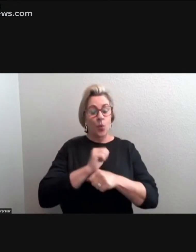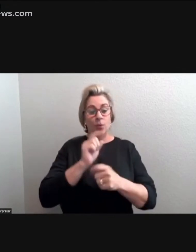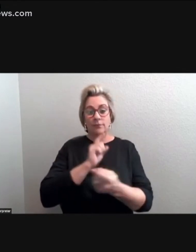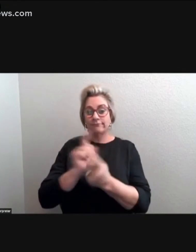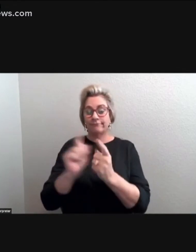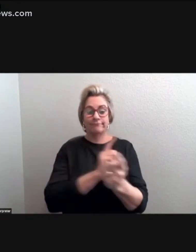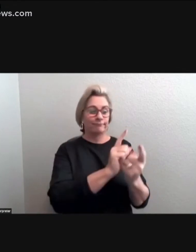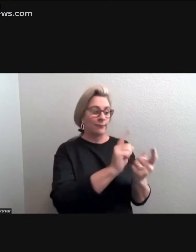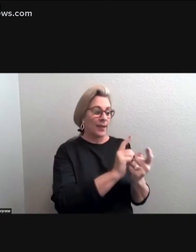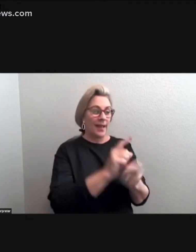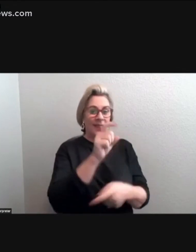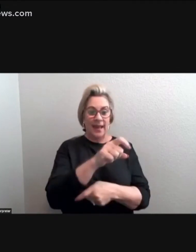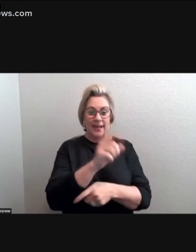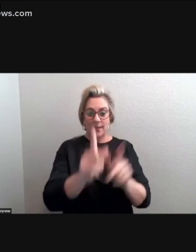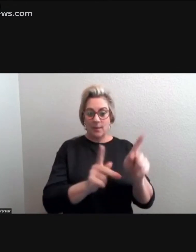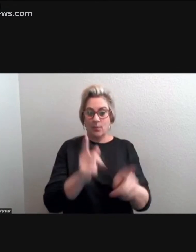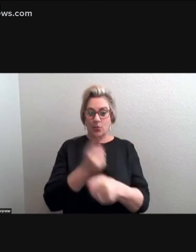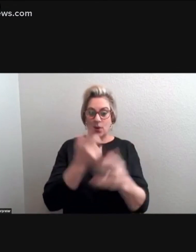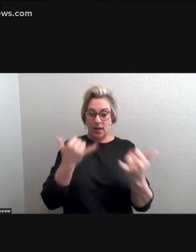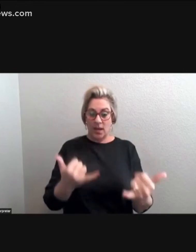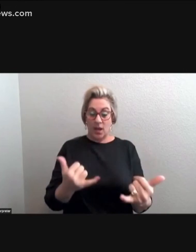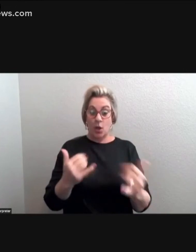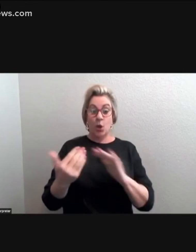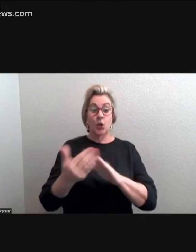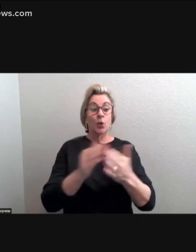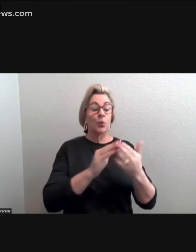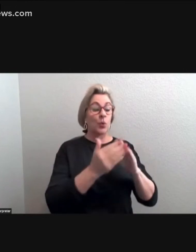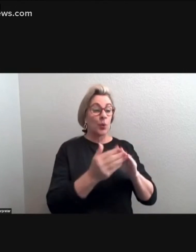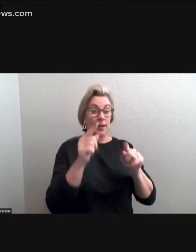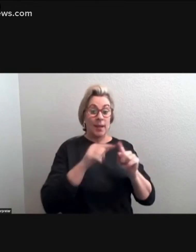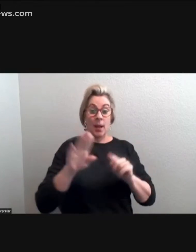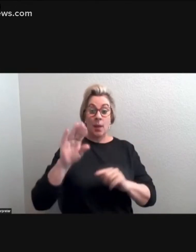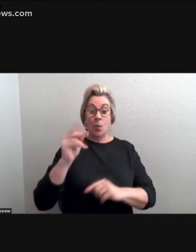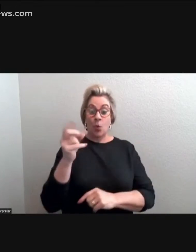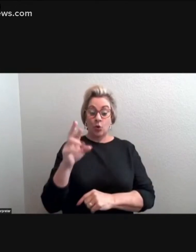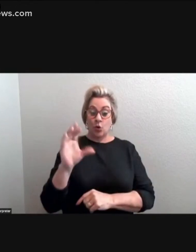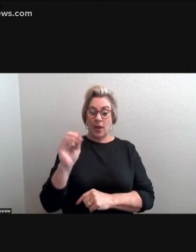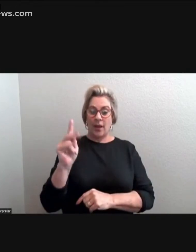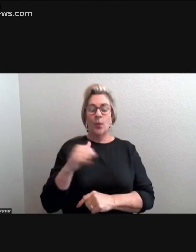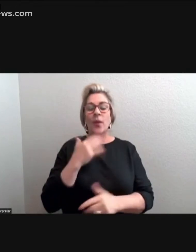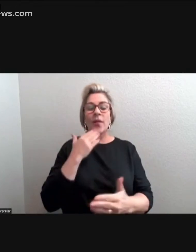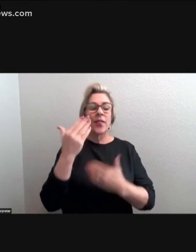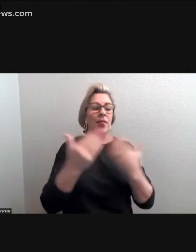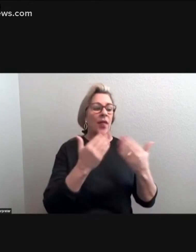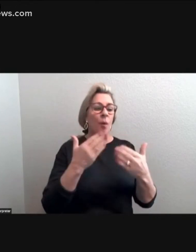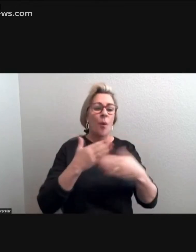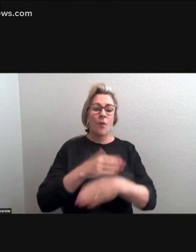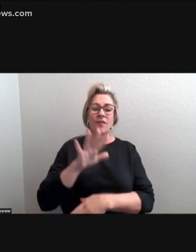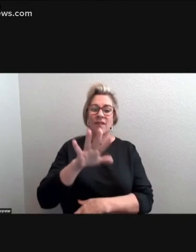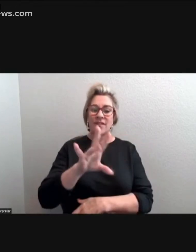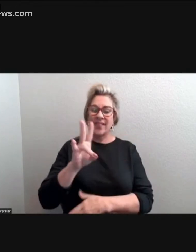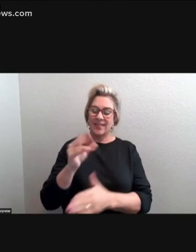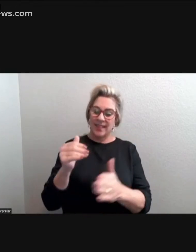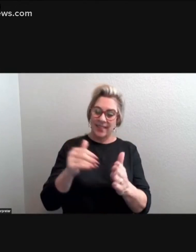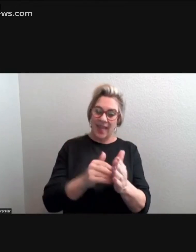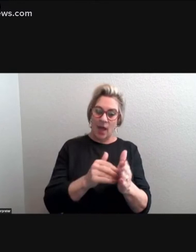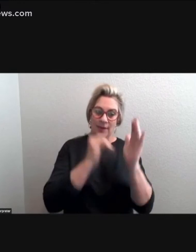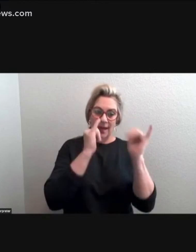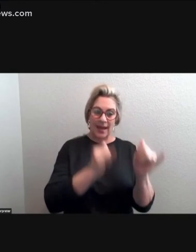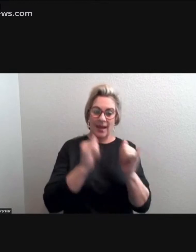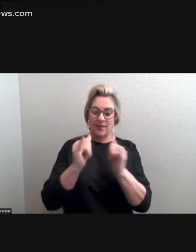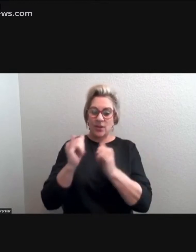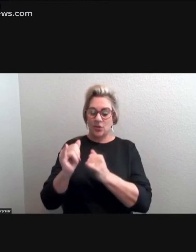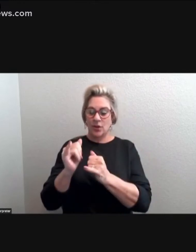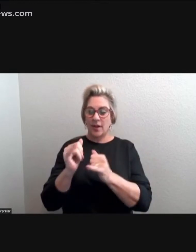of the moment. The Community Foundation Boulder County, we want to thank the over 57,000